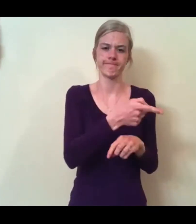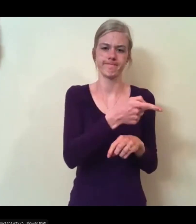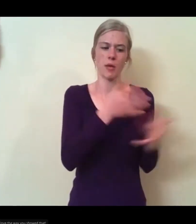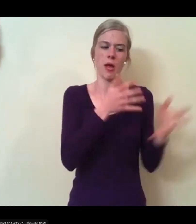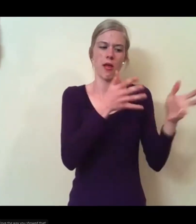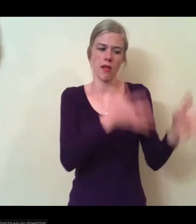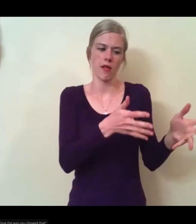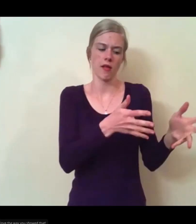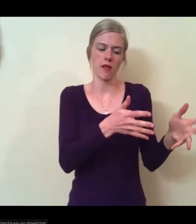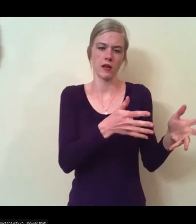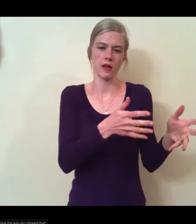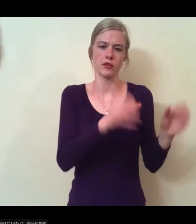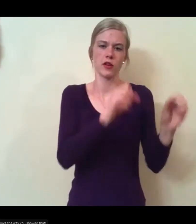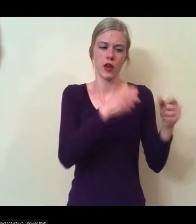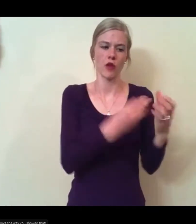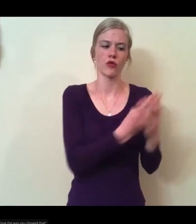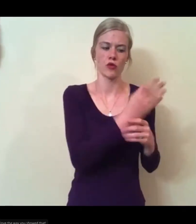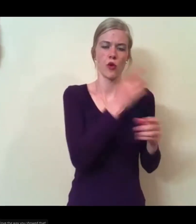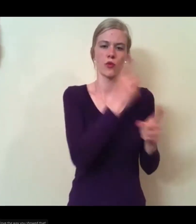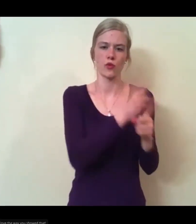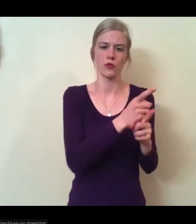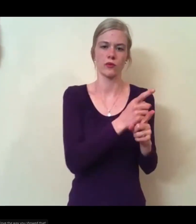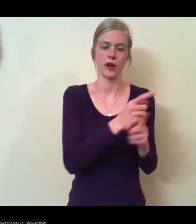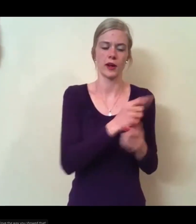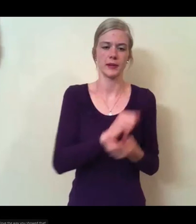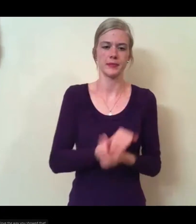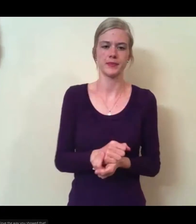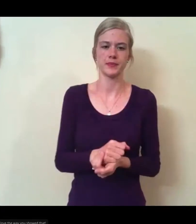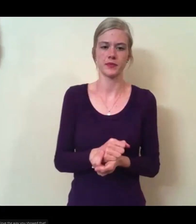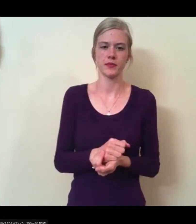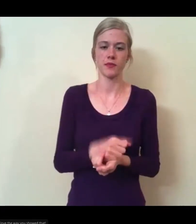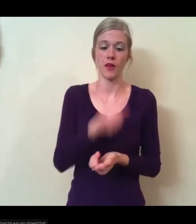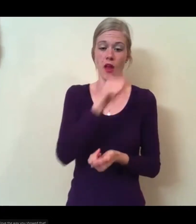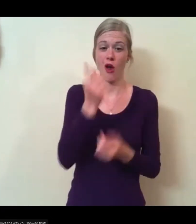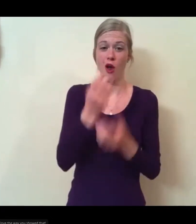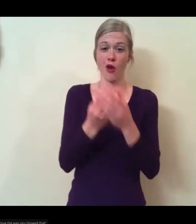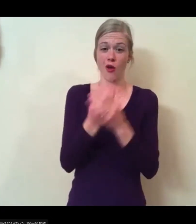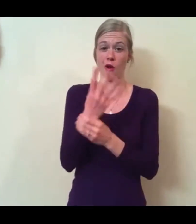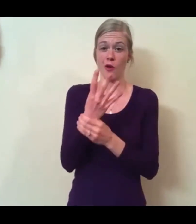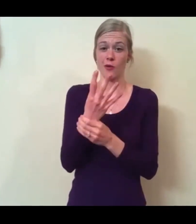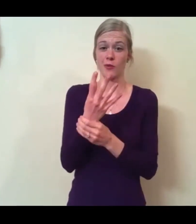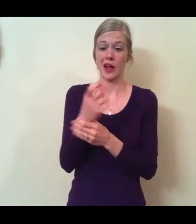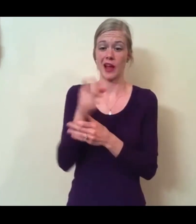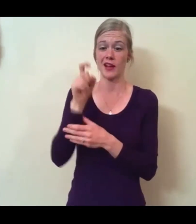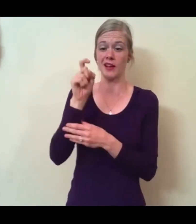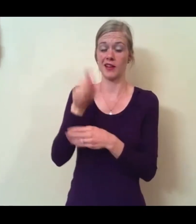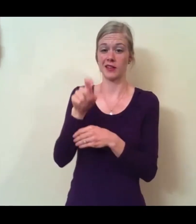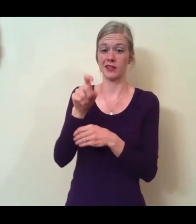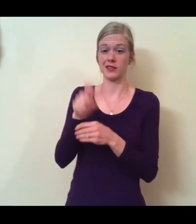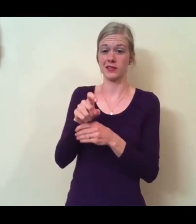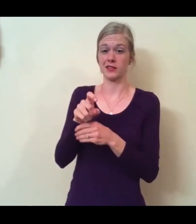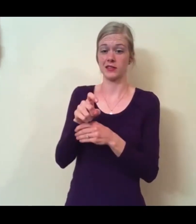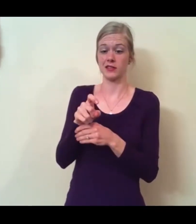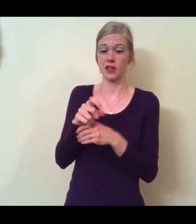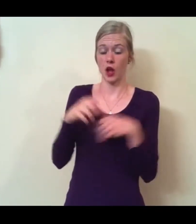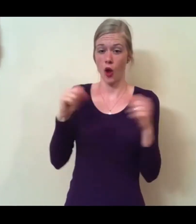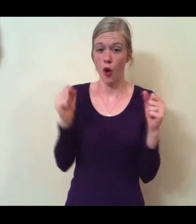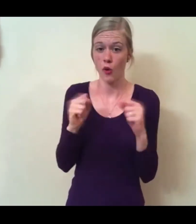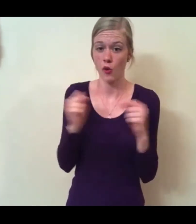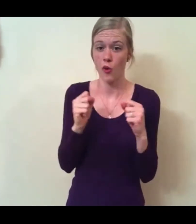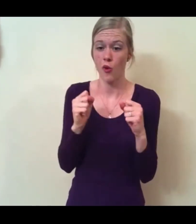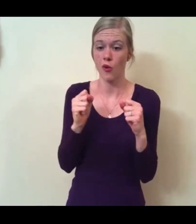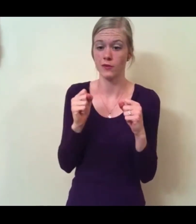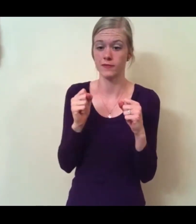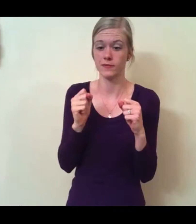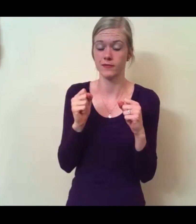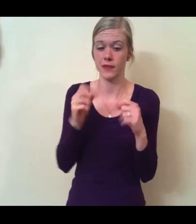tulips and crocus almost have to be cooled in a refrigerator from 40 to 50 degrees